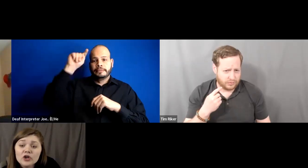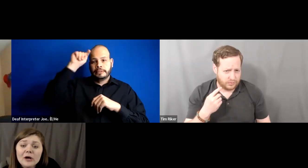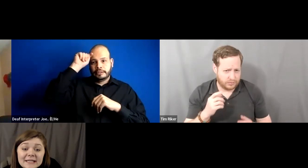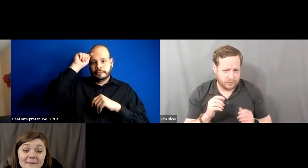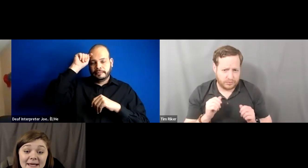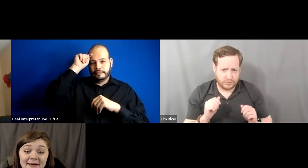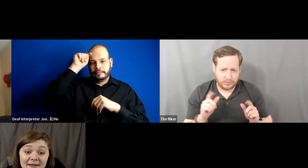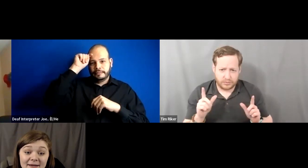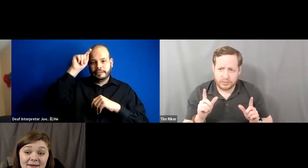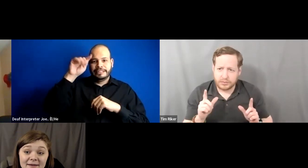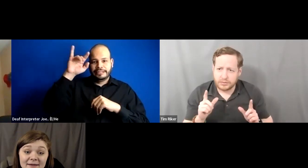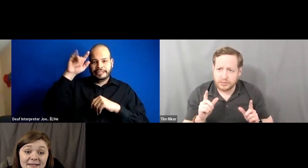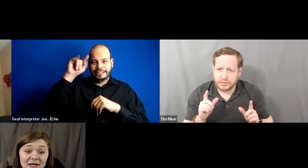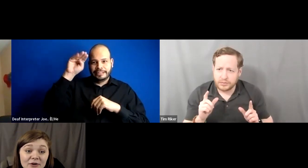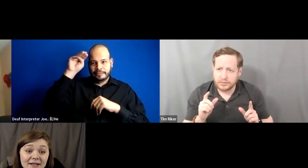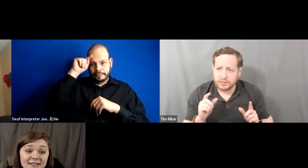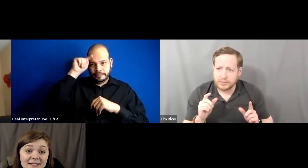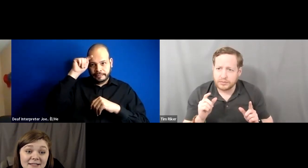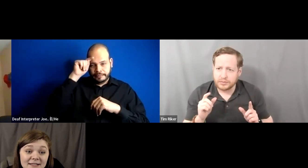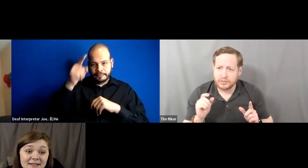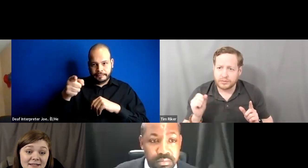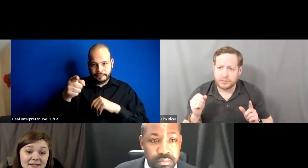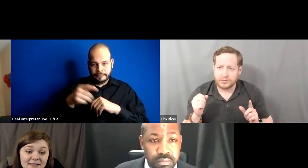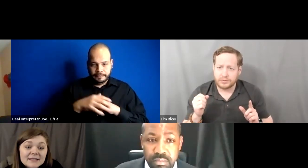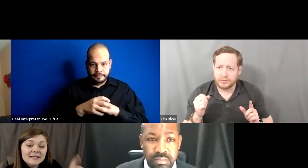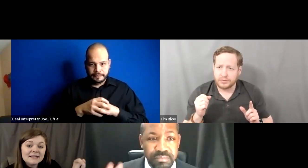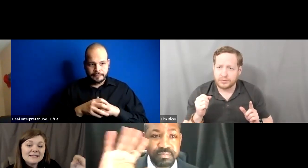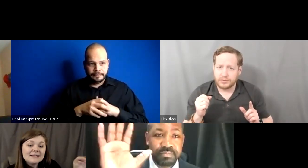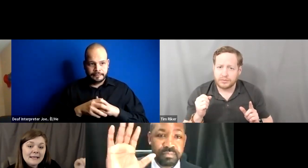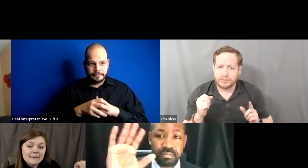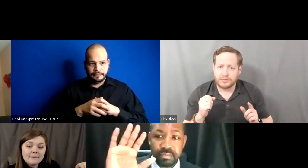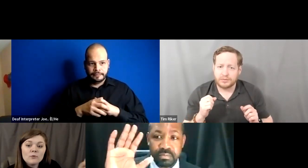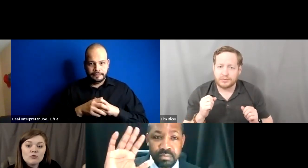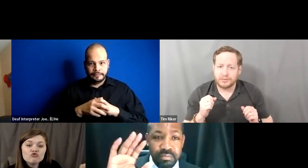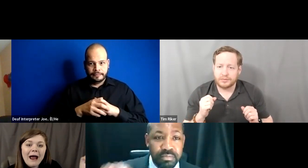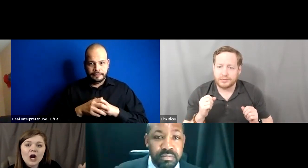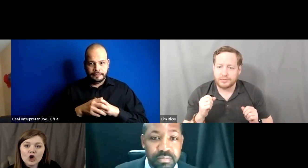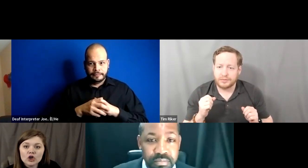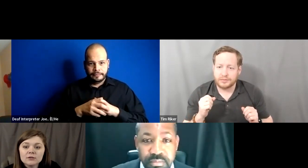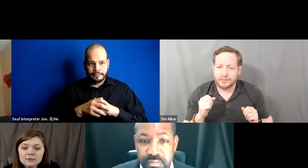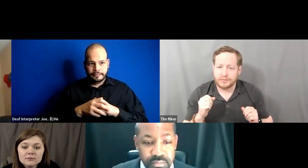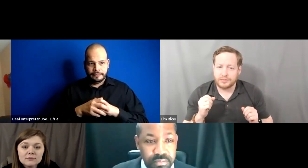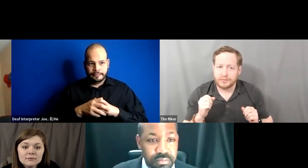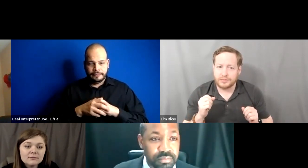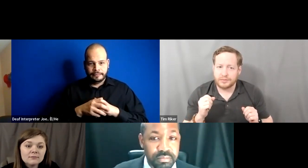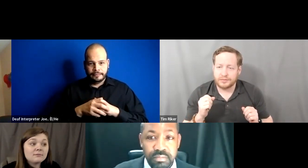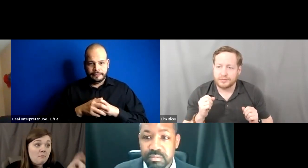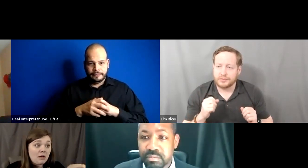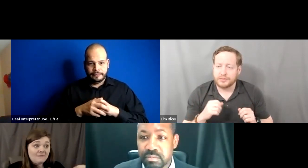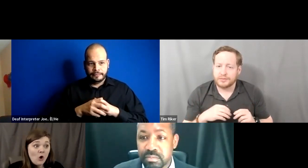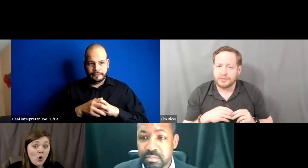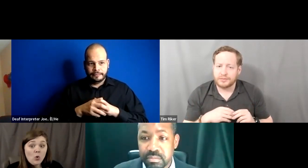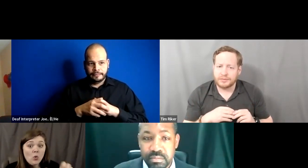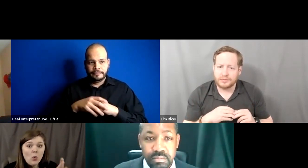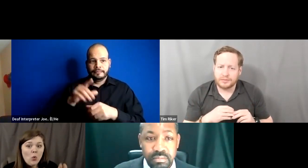Hello, are you asking me? I'm So- asking Tim Riker if we need to vote on this, or can we just agree that it